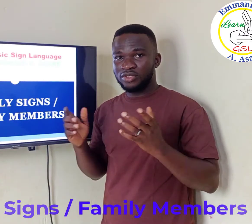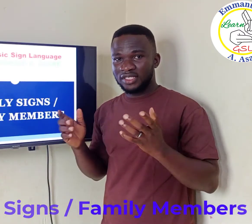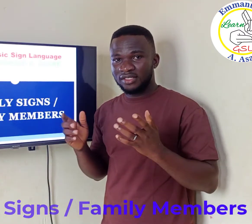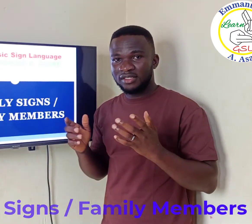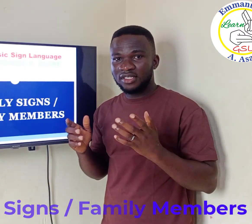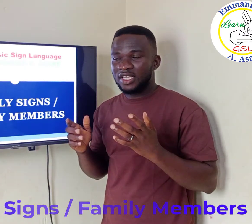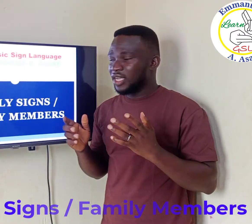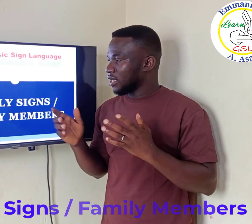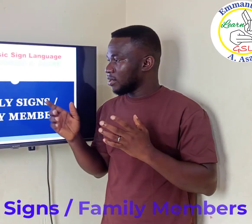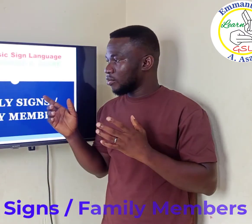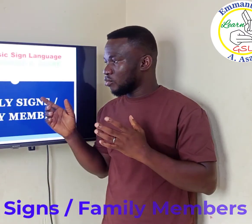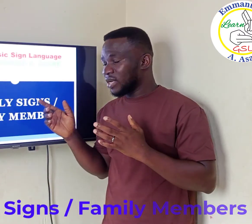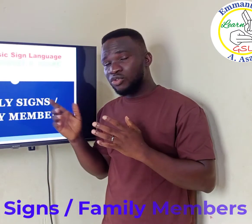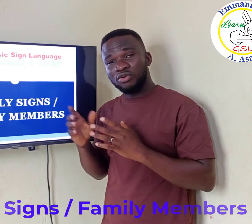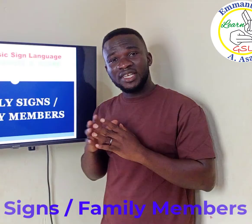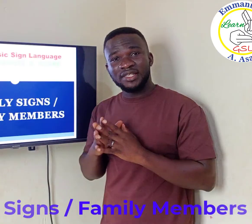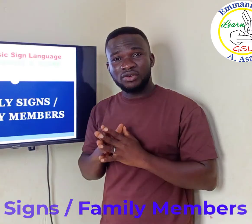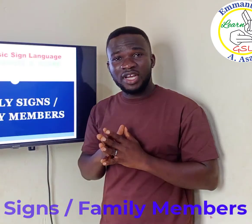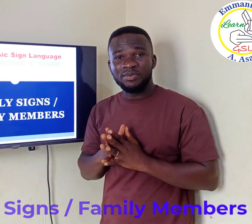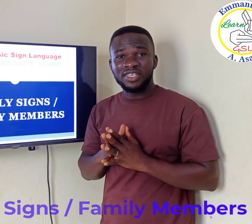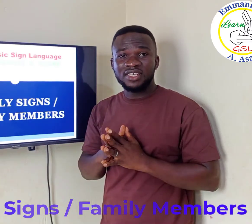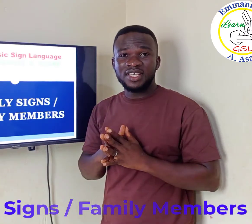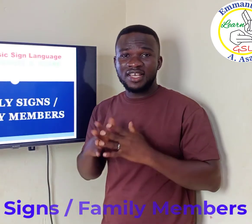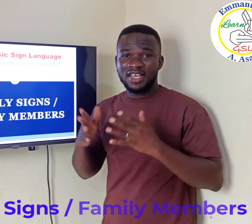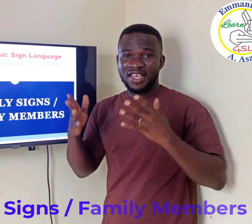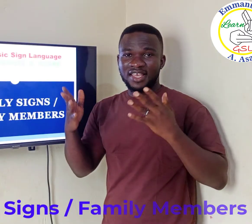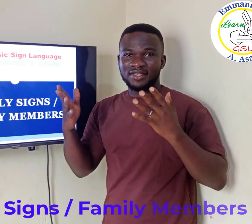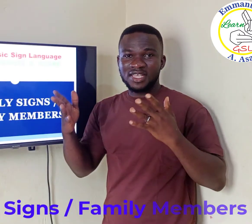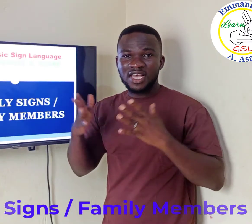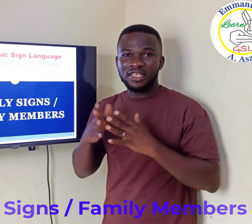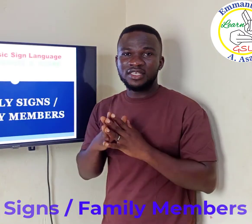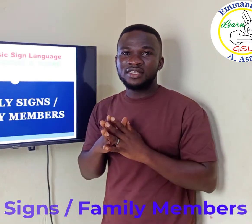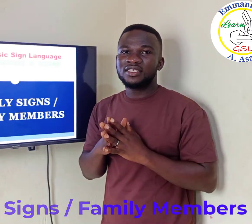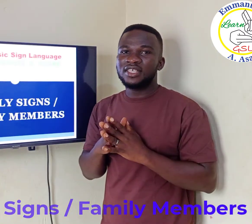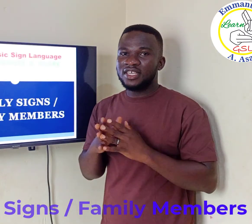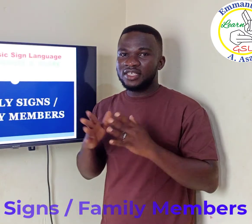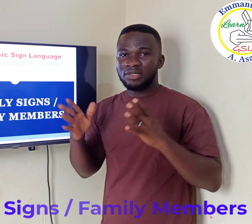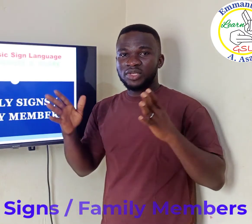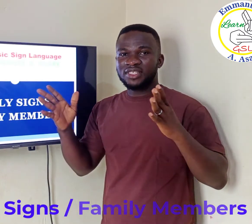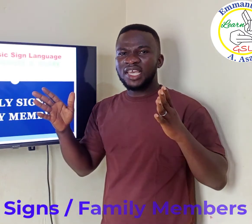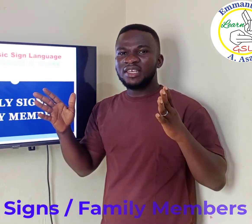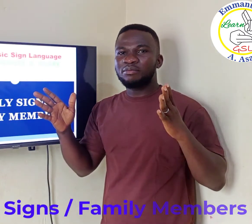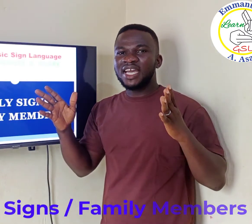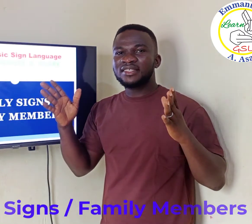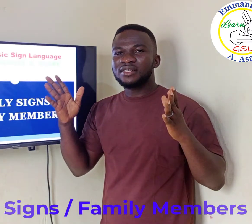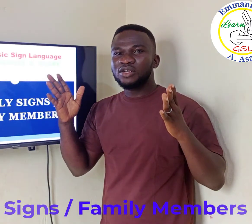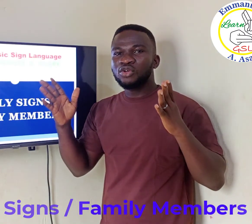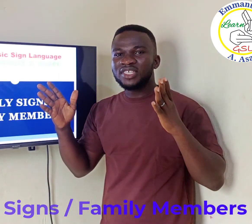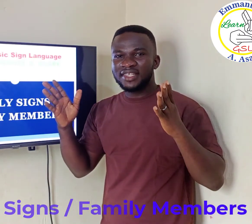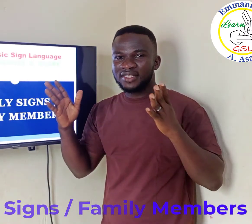that when you are describing a sign, some of the sign might look the